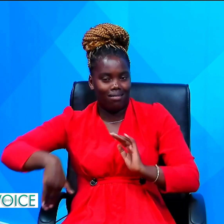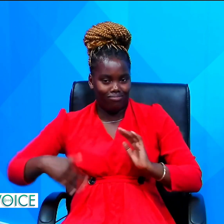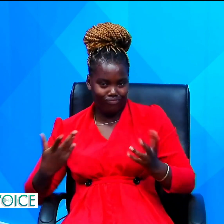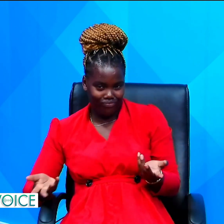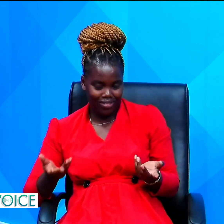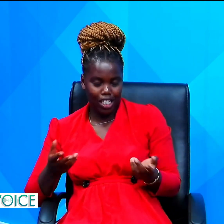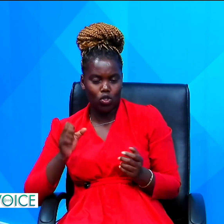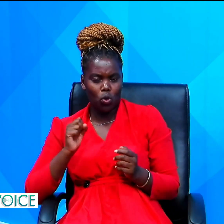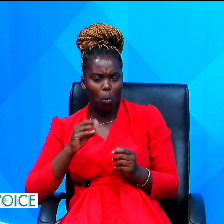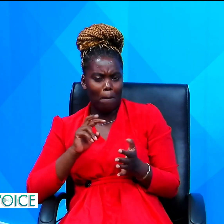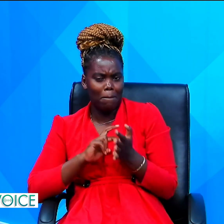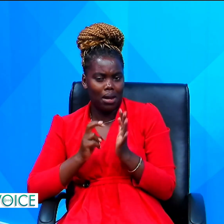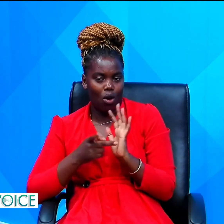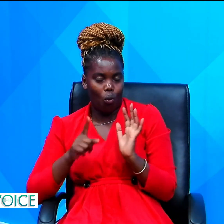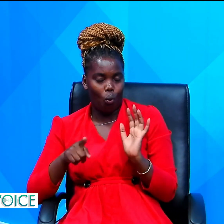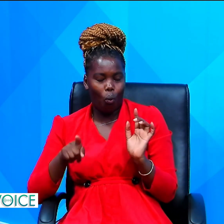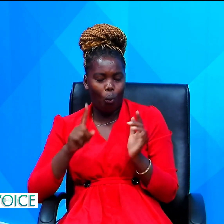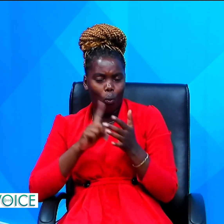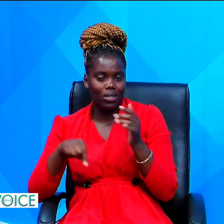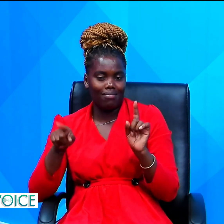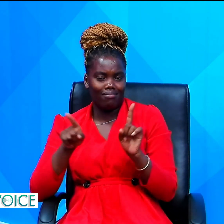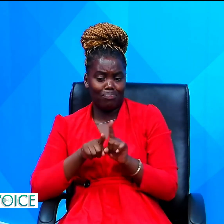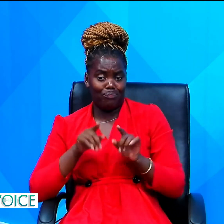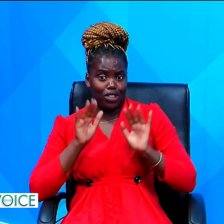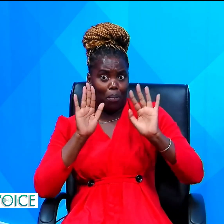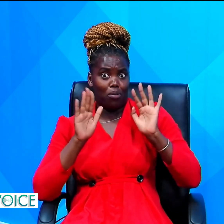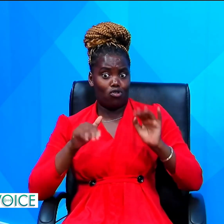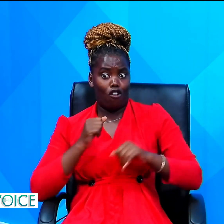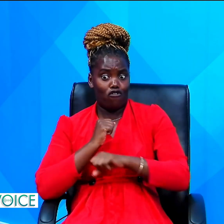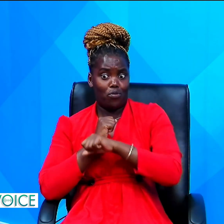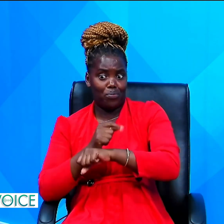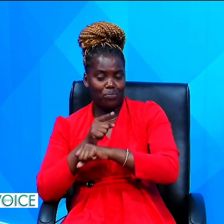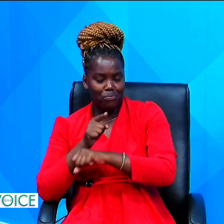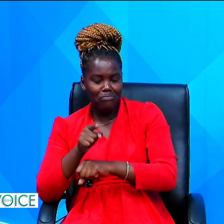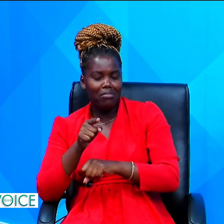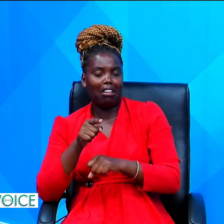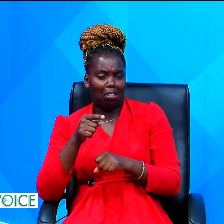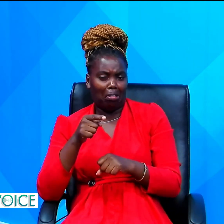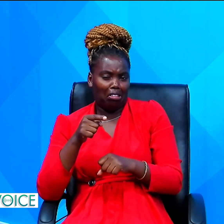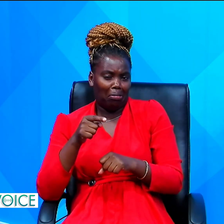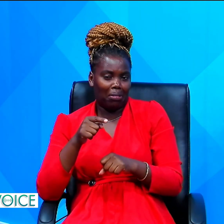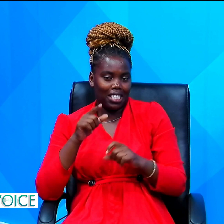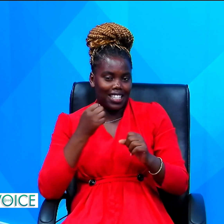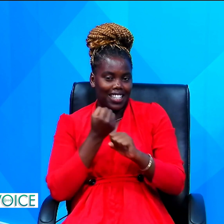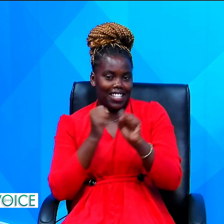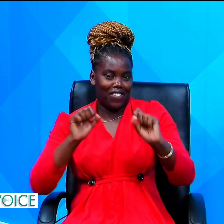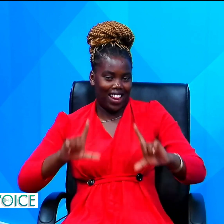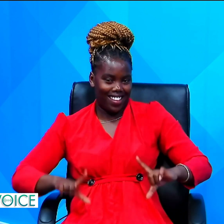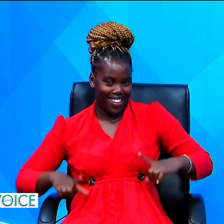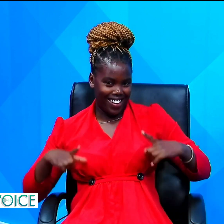If it is noticed too late, it can be very dangerous. So it's important to protect yourself and save